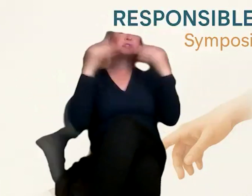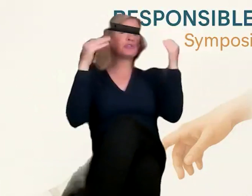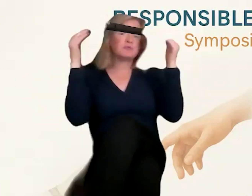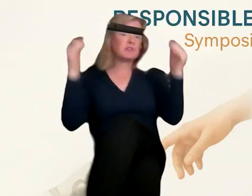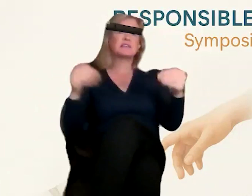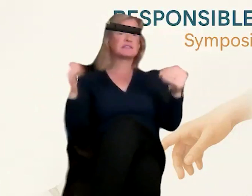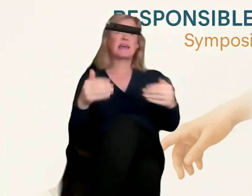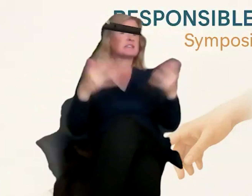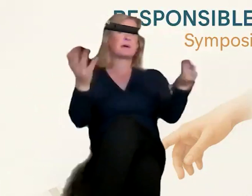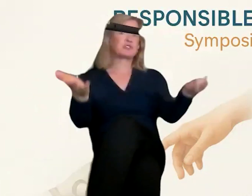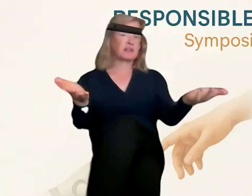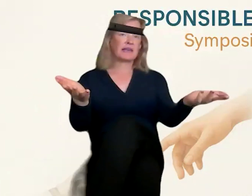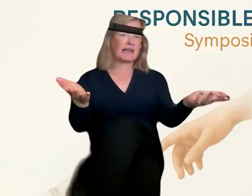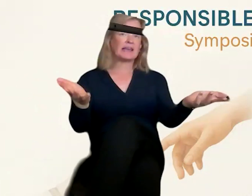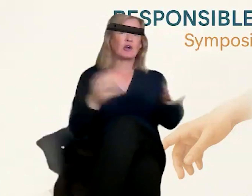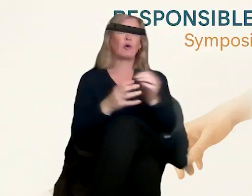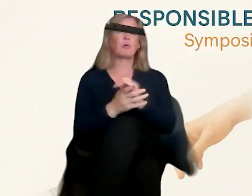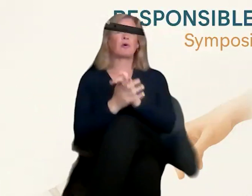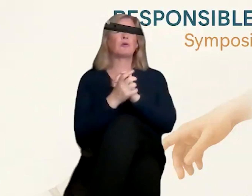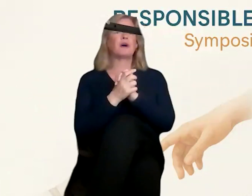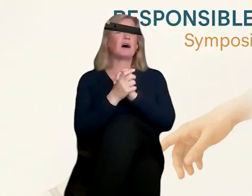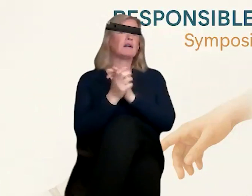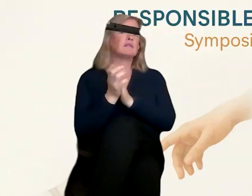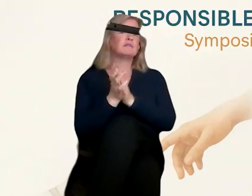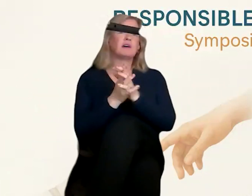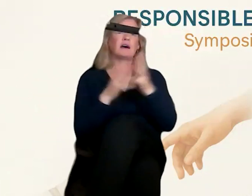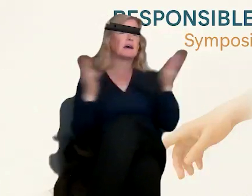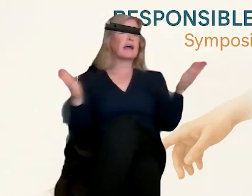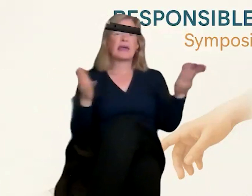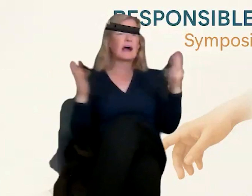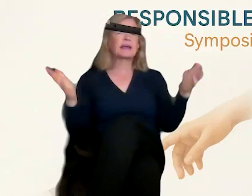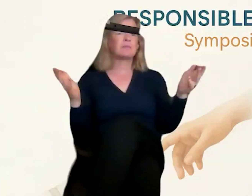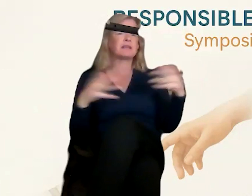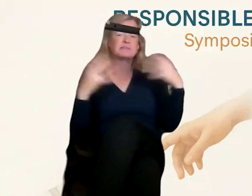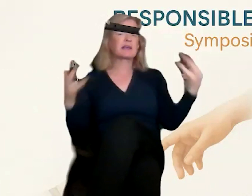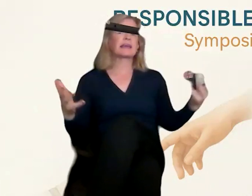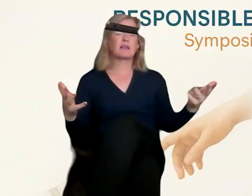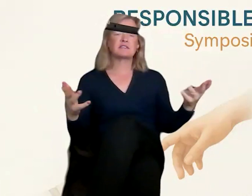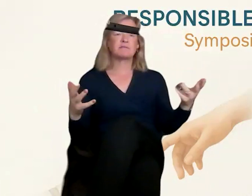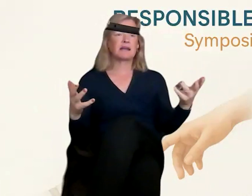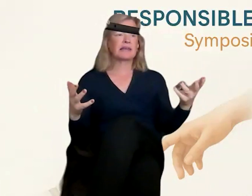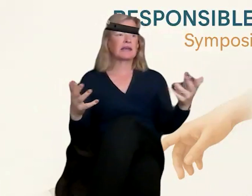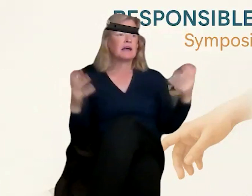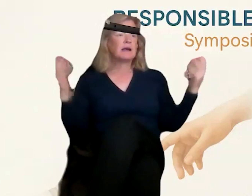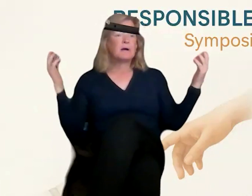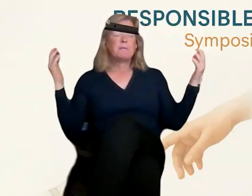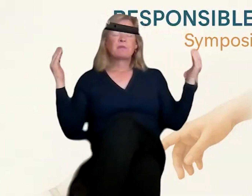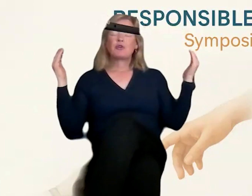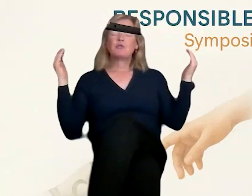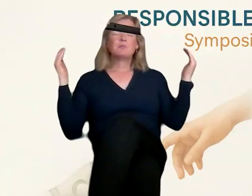thing up to this day, especially in a world of AI companies bringing in lots of